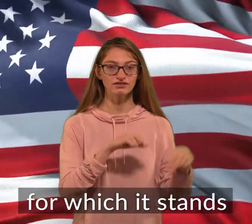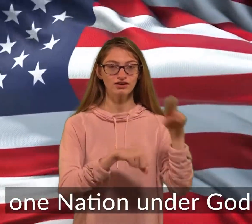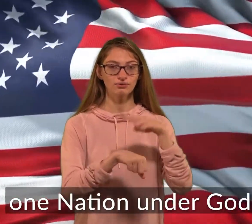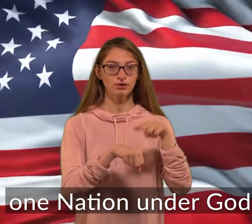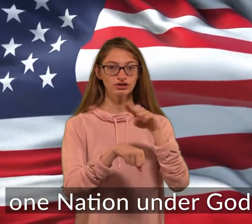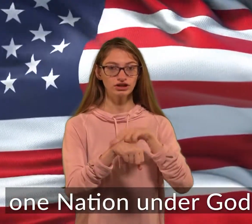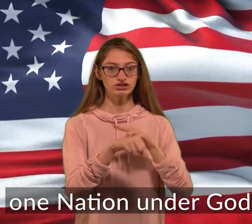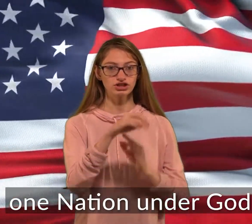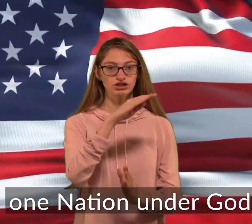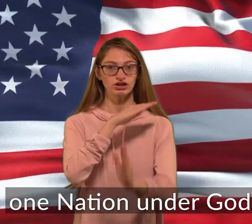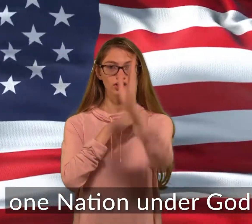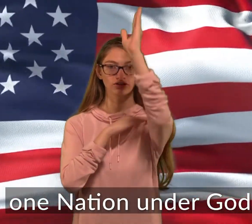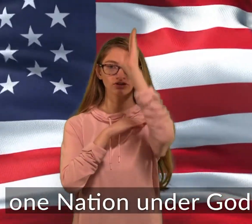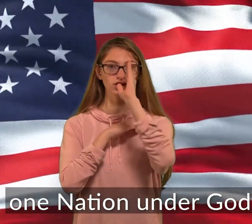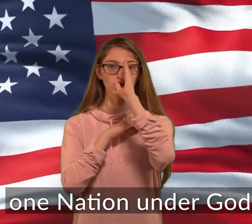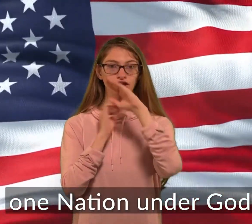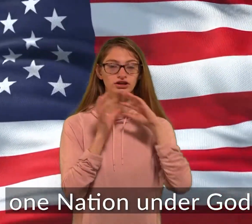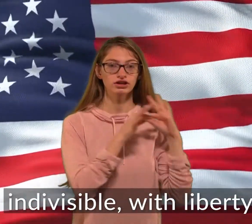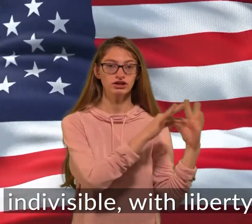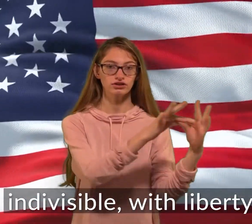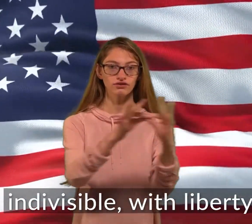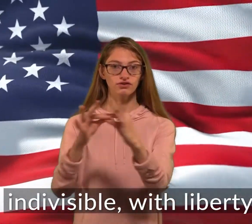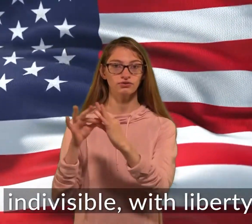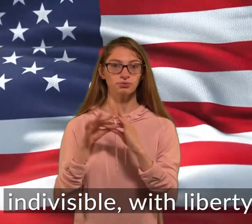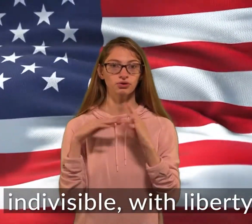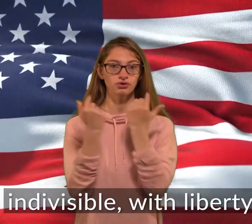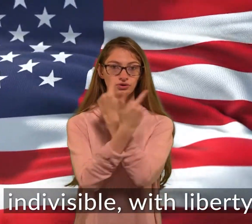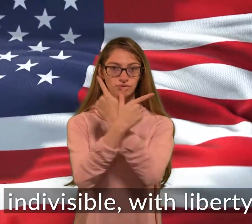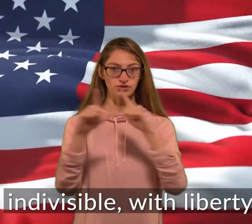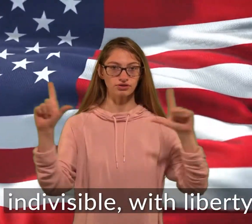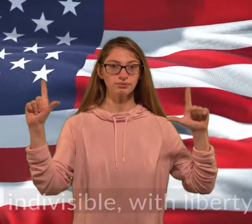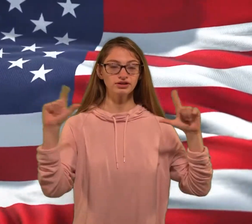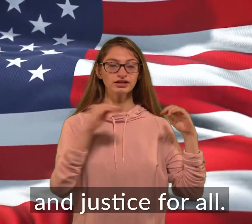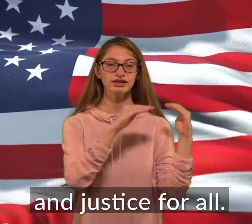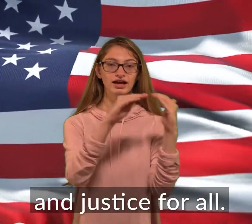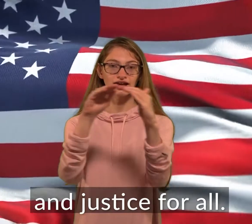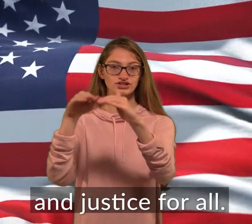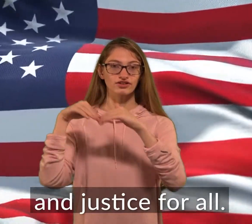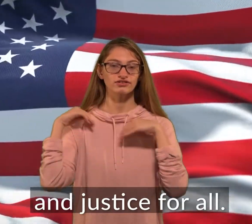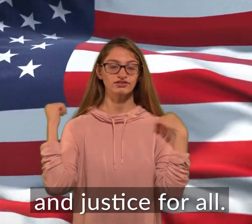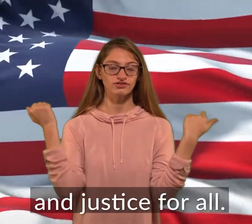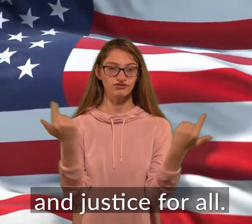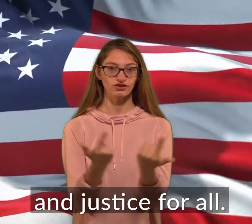one nation, under God, indivisible, with liberty and justice for all.